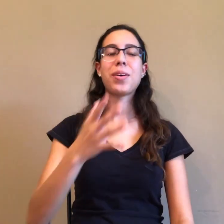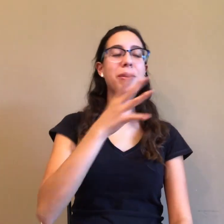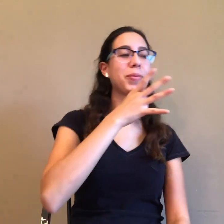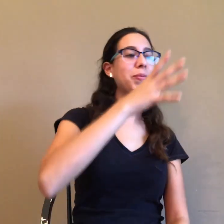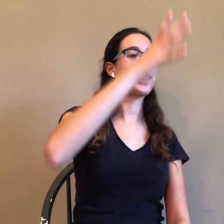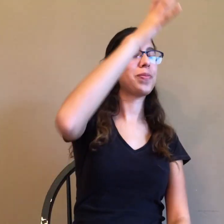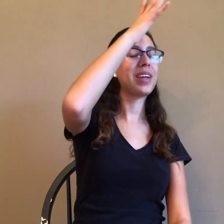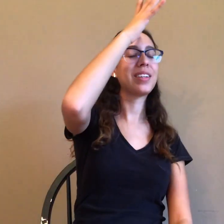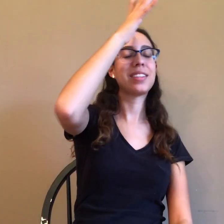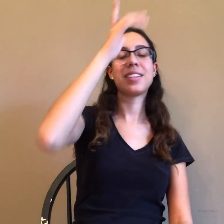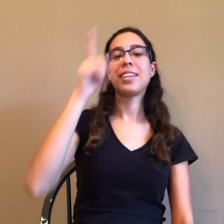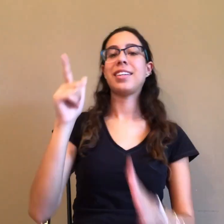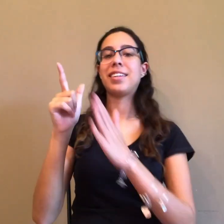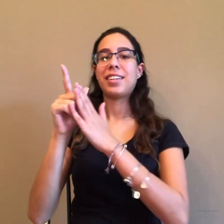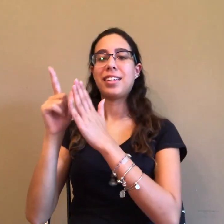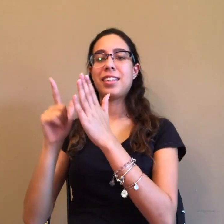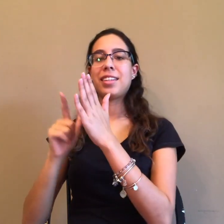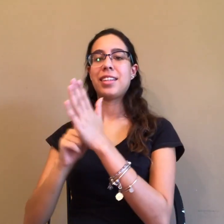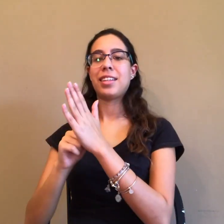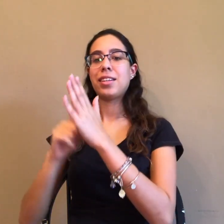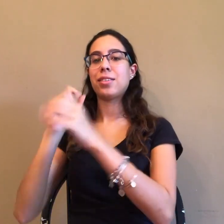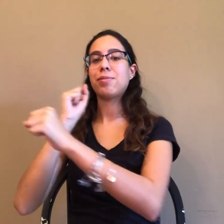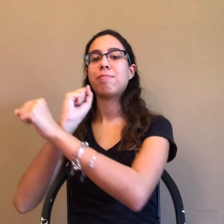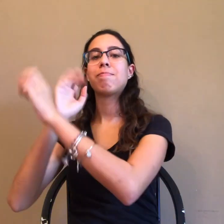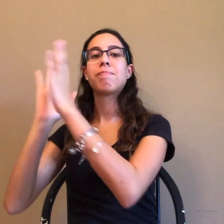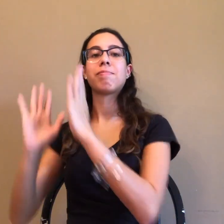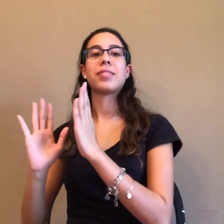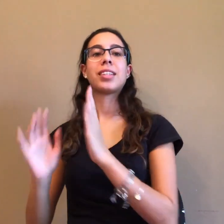Welcome, parents and legal guardians.